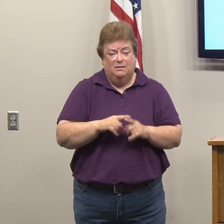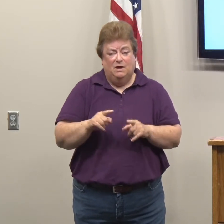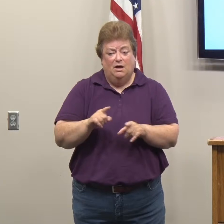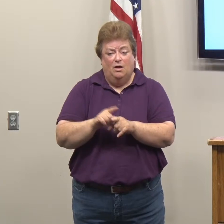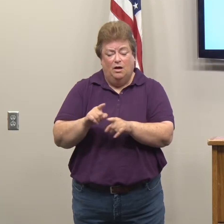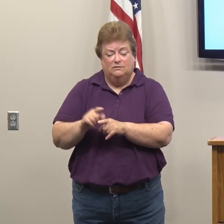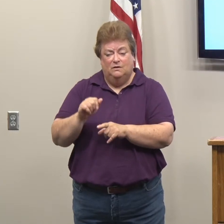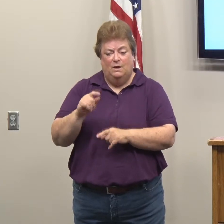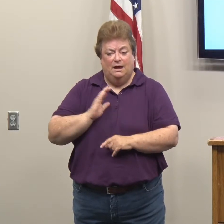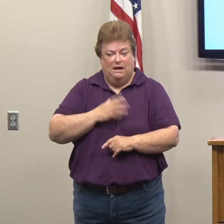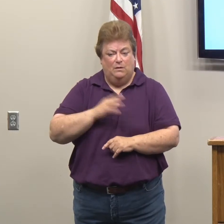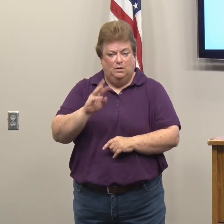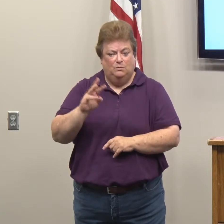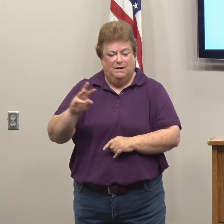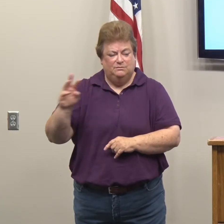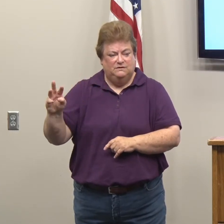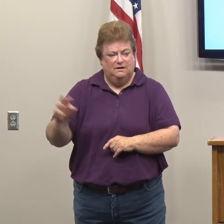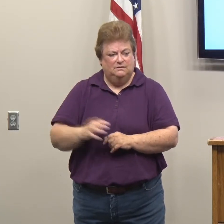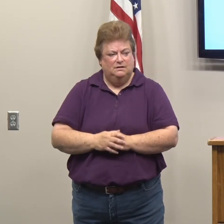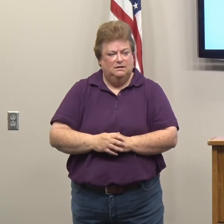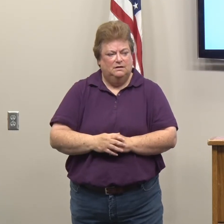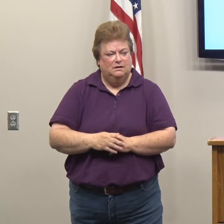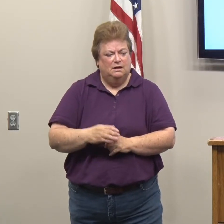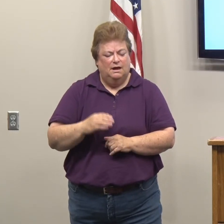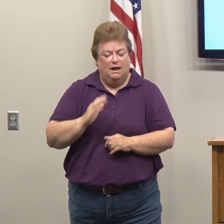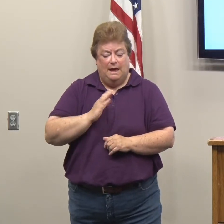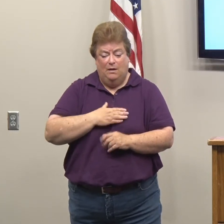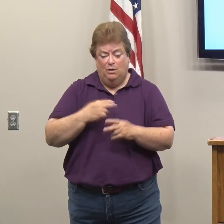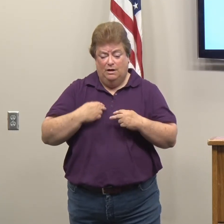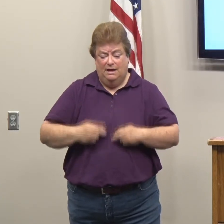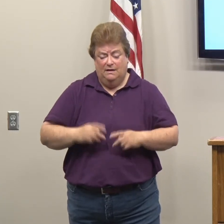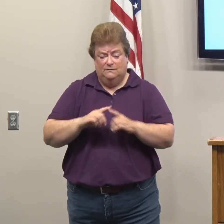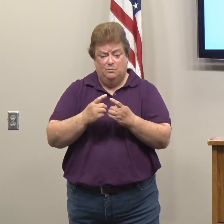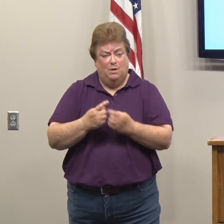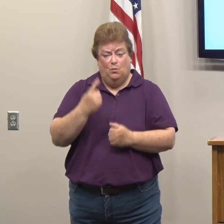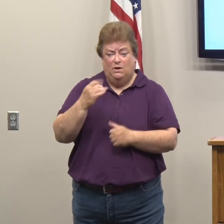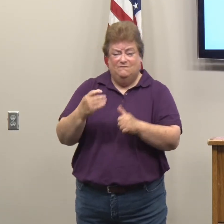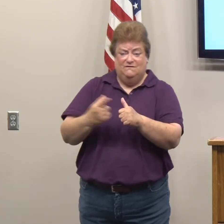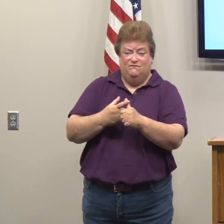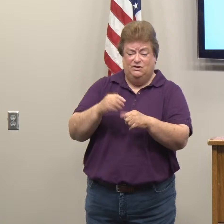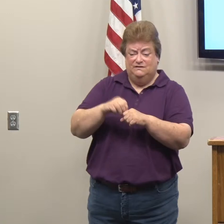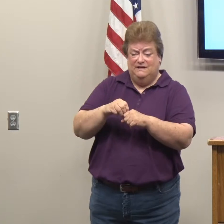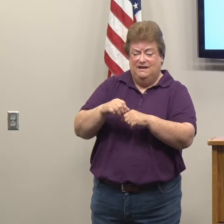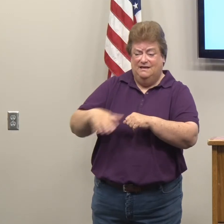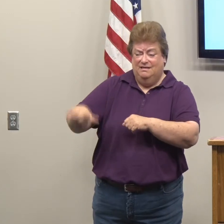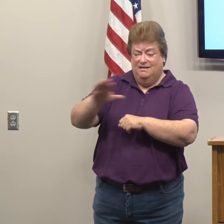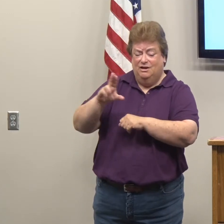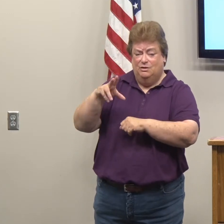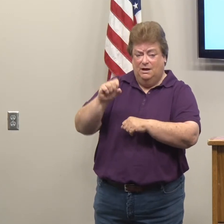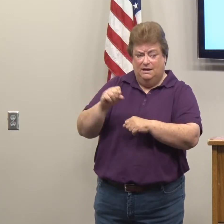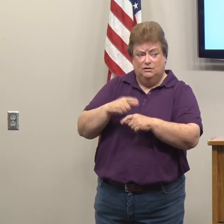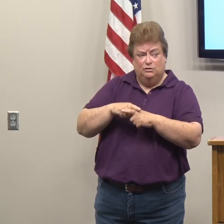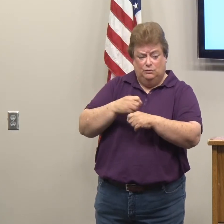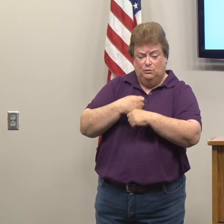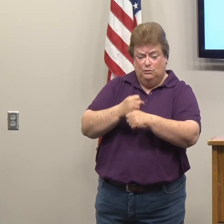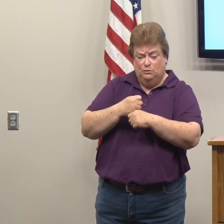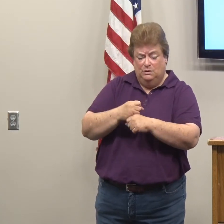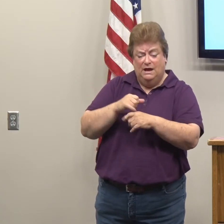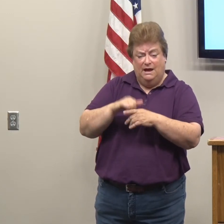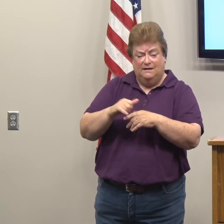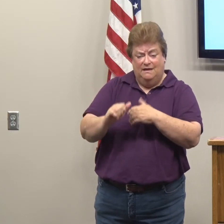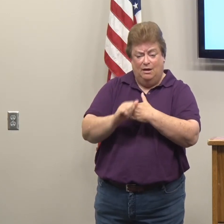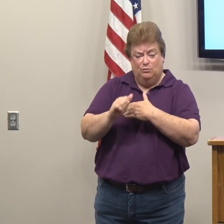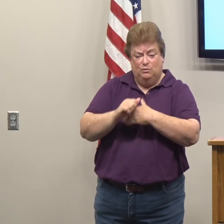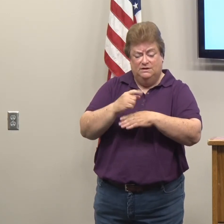covid19.lincoln.ne.gov website. Our health department was one of the first in the nation to create a tool like our local COVID-19